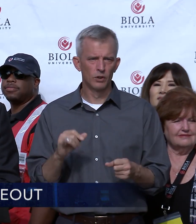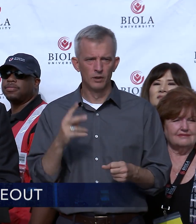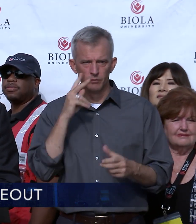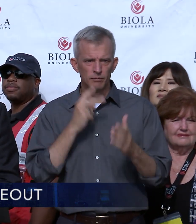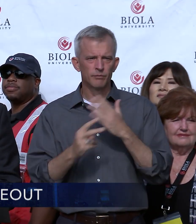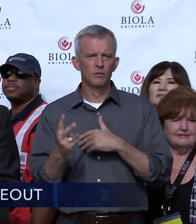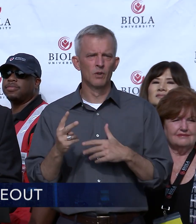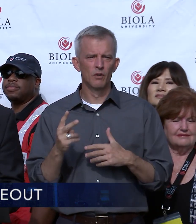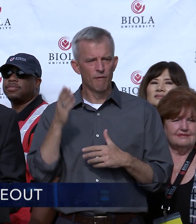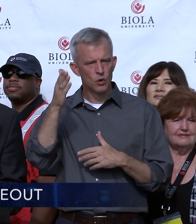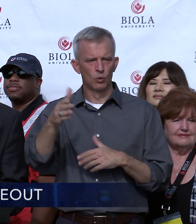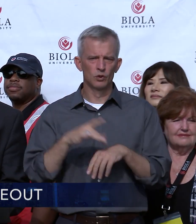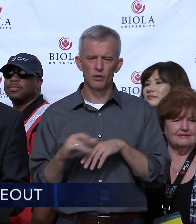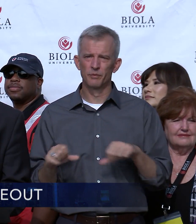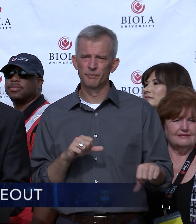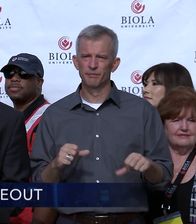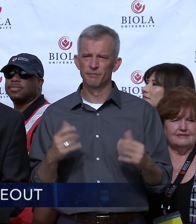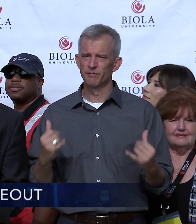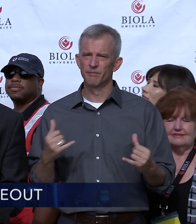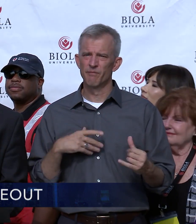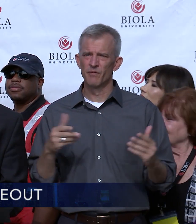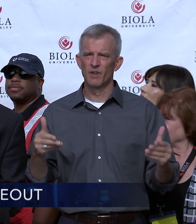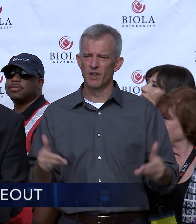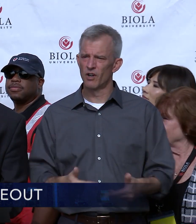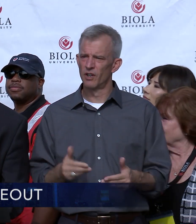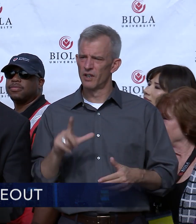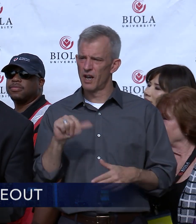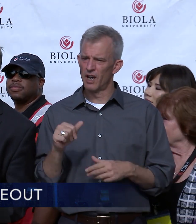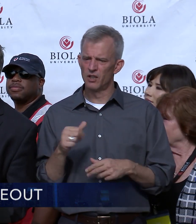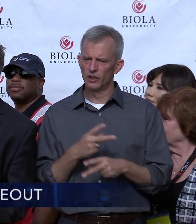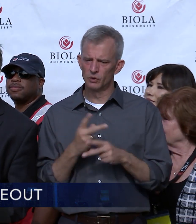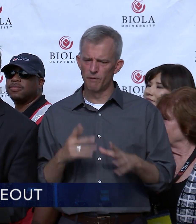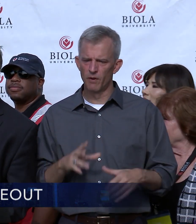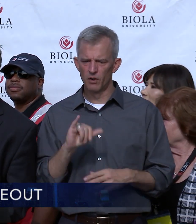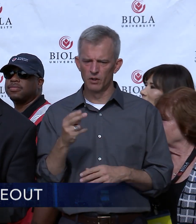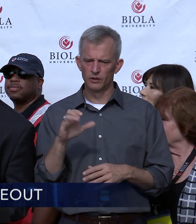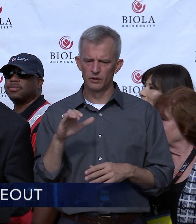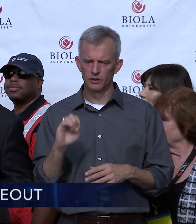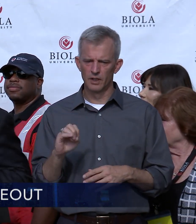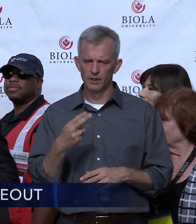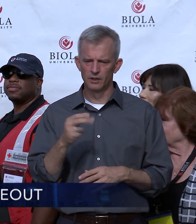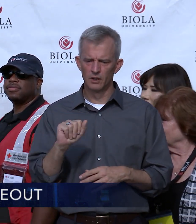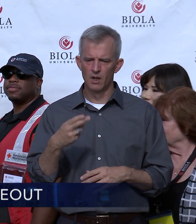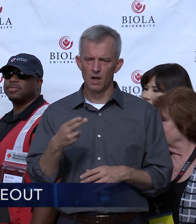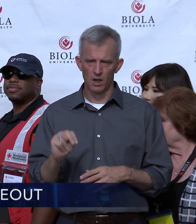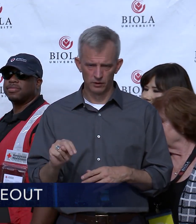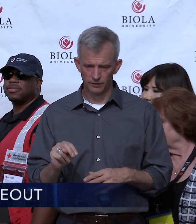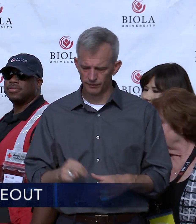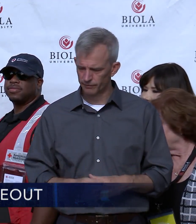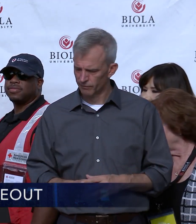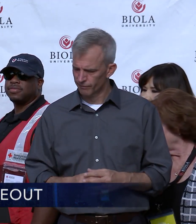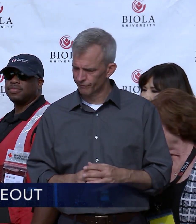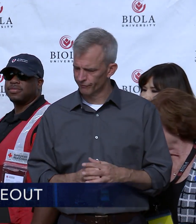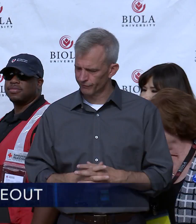earthquakes. At this point, I'd like to introduce our LA County Supervisor, Janice Hahn, to come and share a few words.